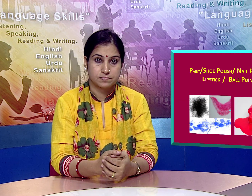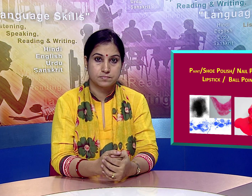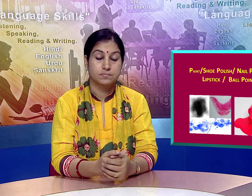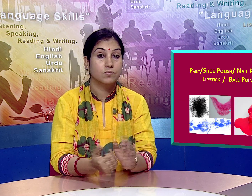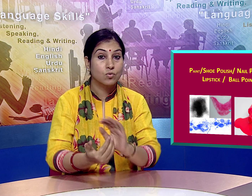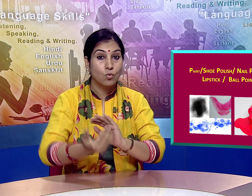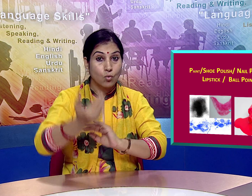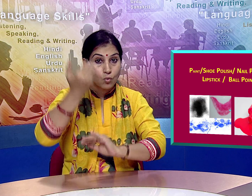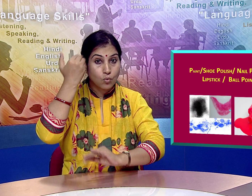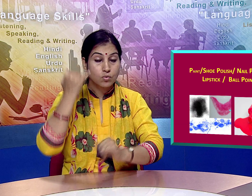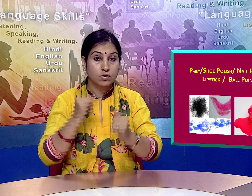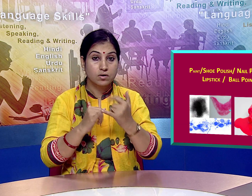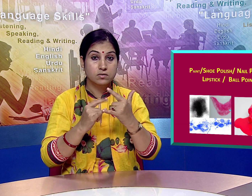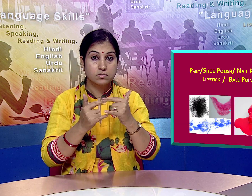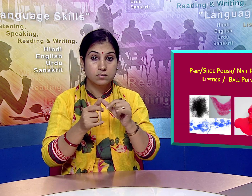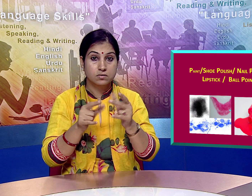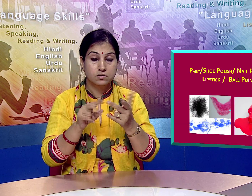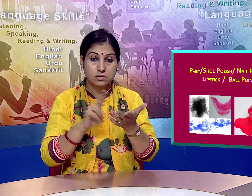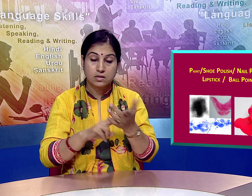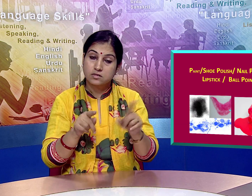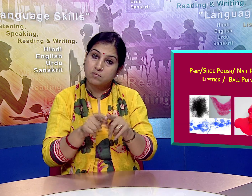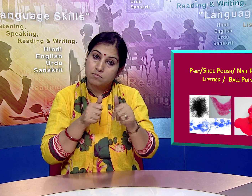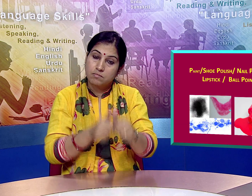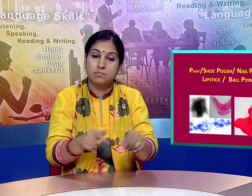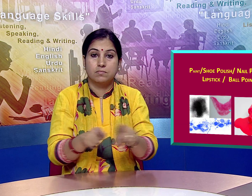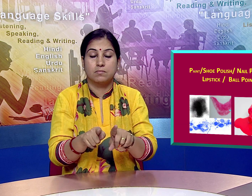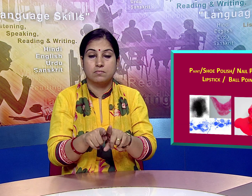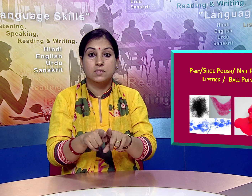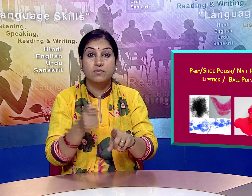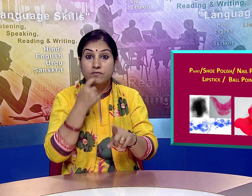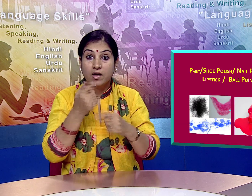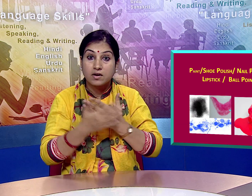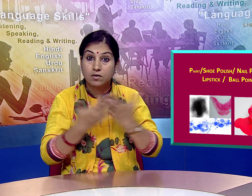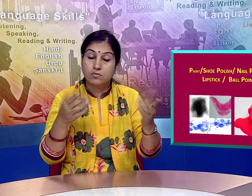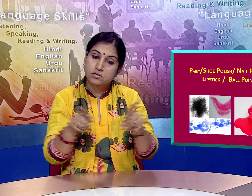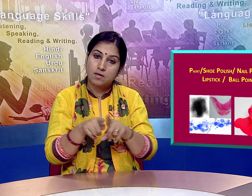For old stain also follow the same method as for white cotton clothes.